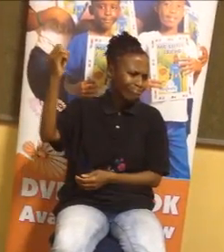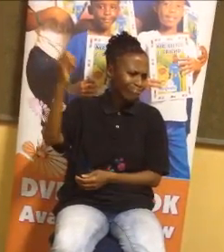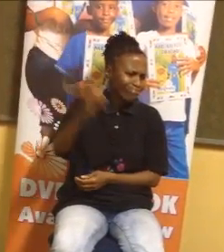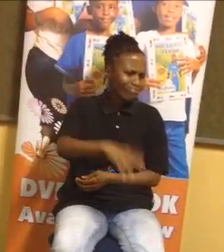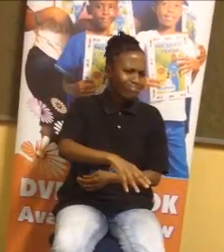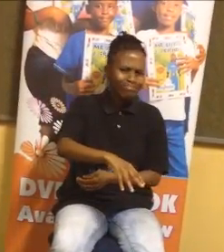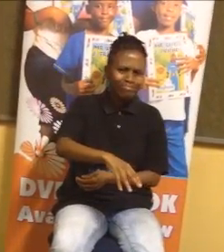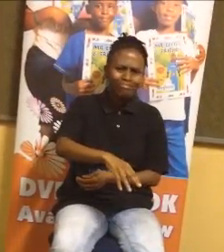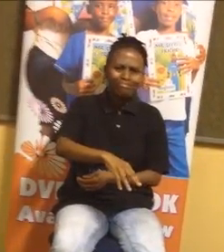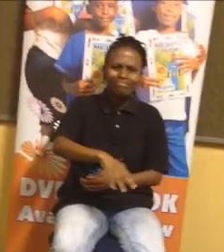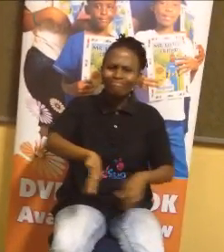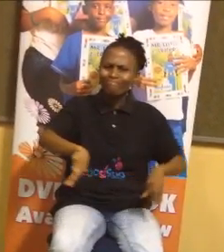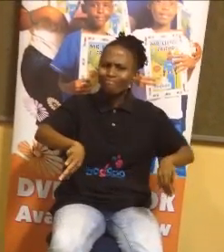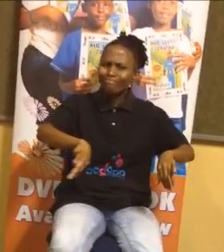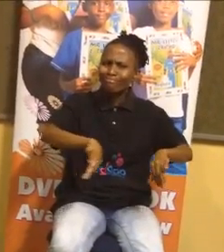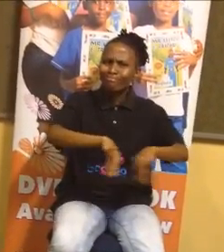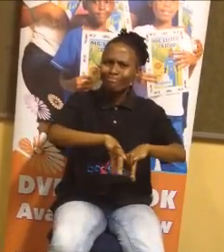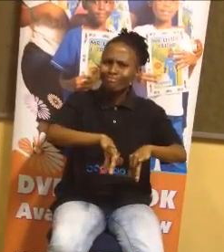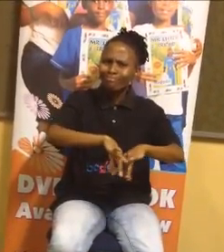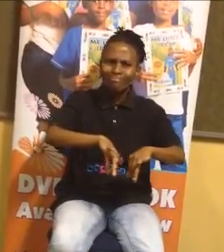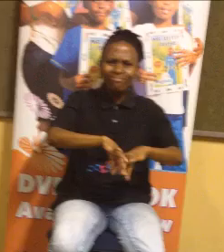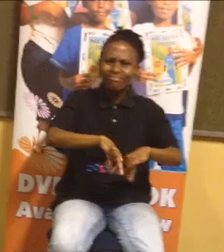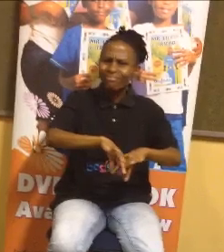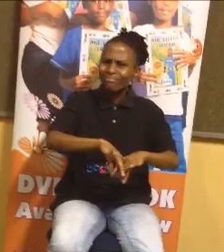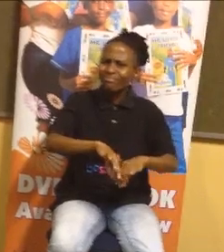Don't dump your rubbish where you see a no dumping sign.